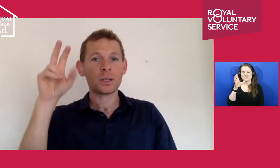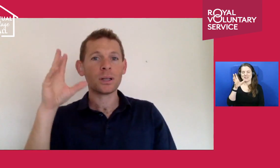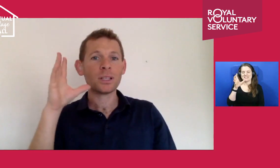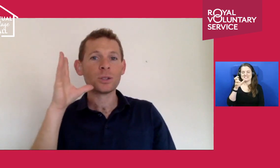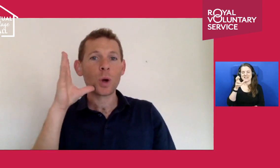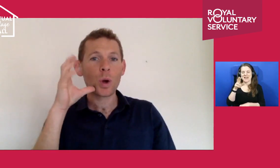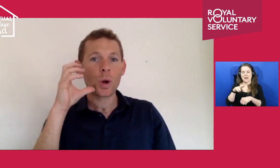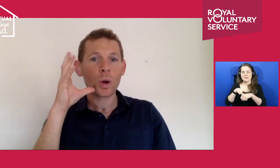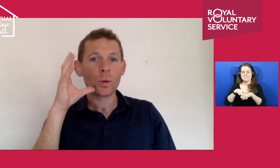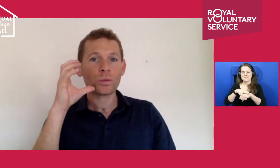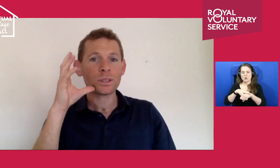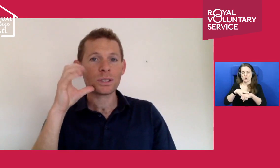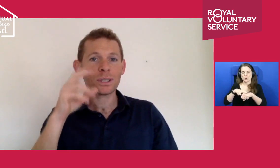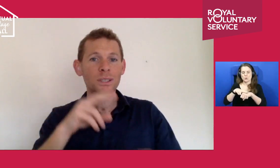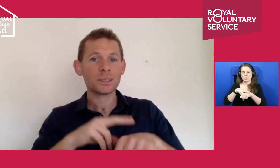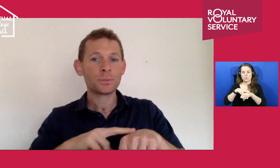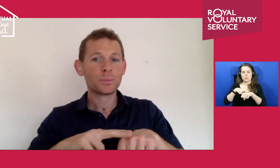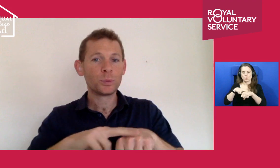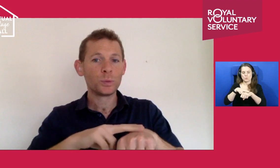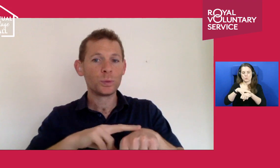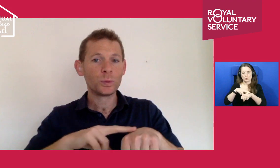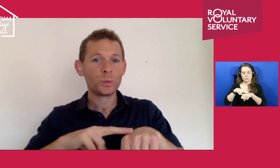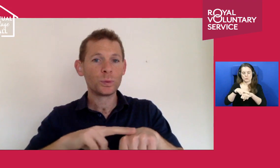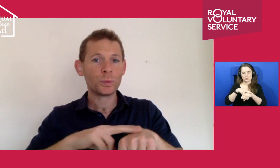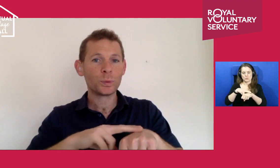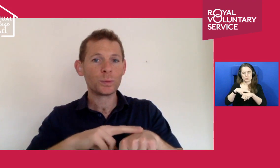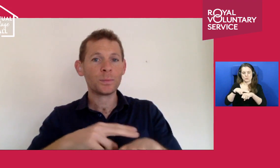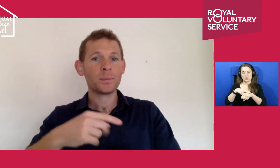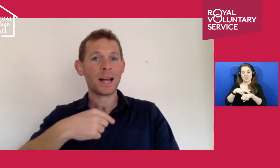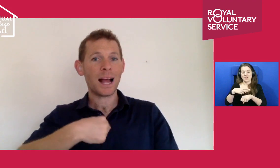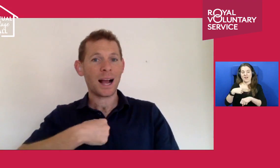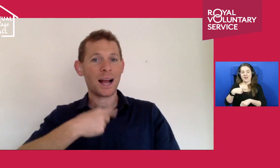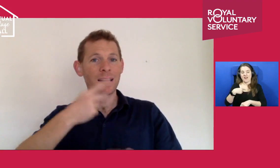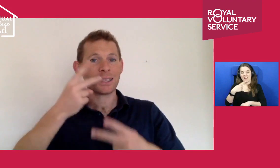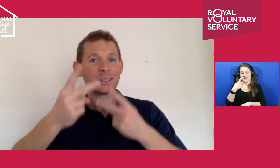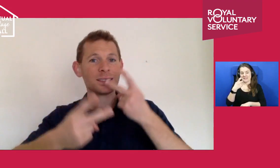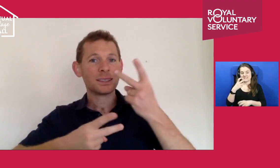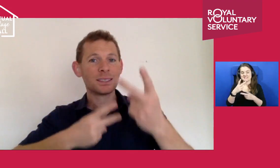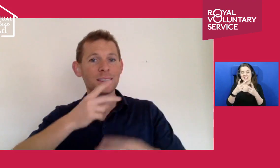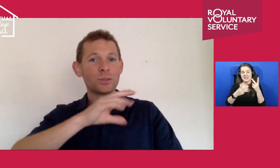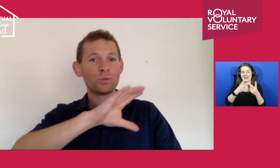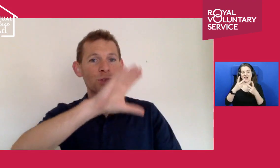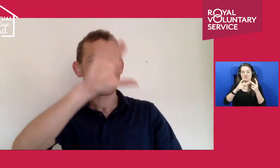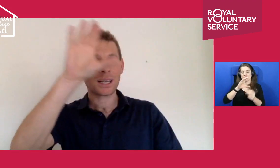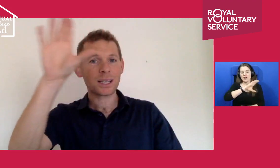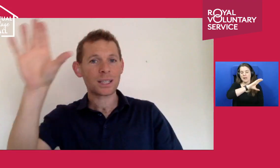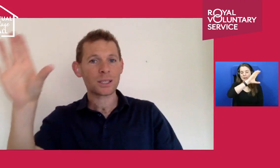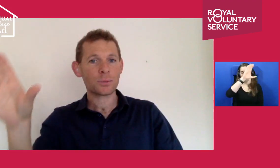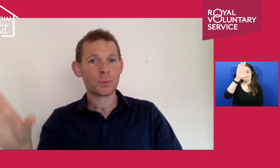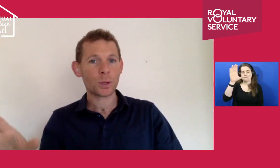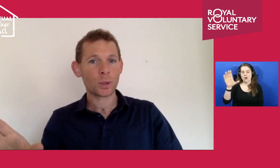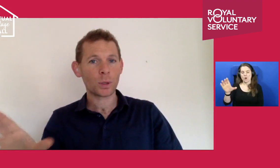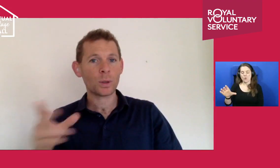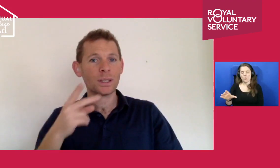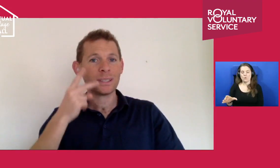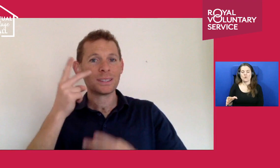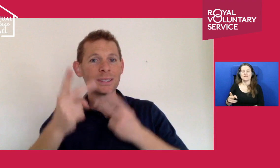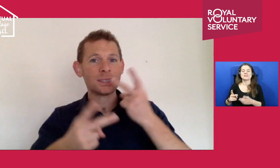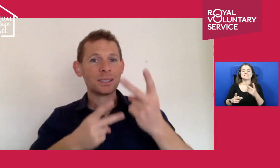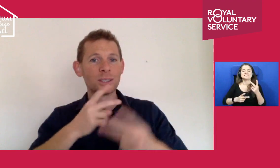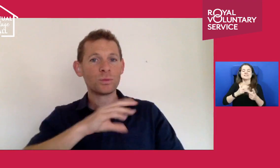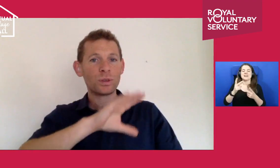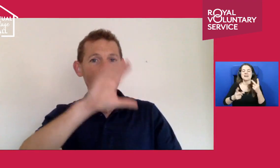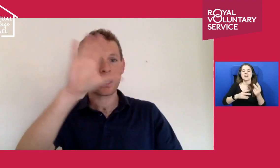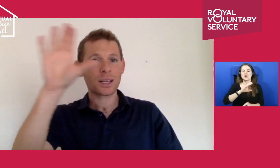orange and blue. I can sing a rainbow,